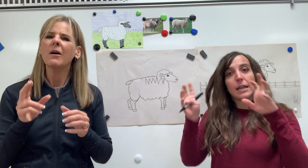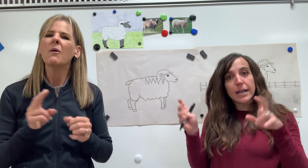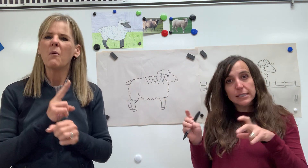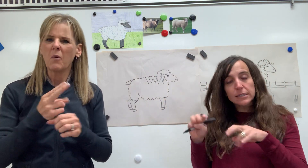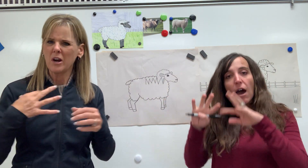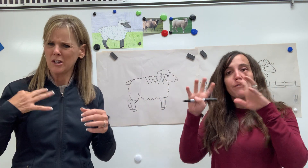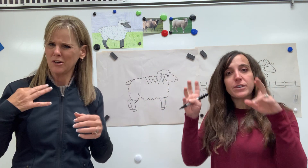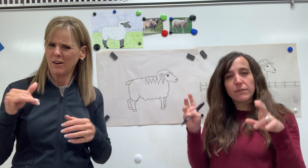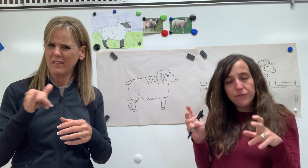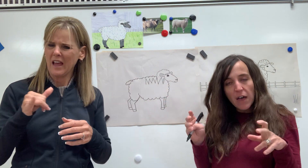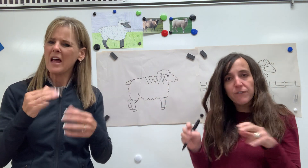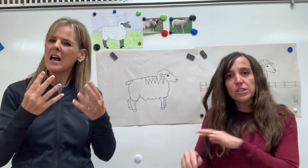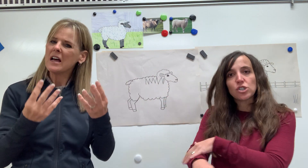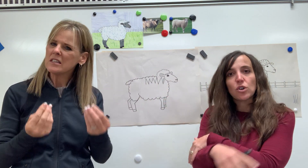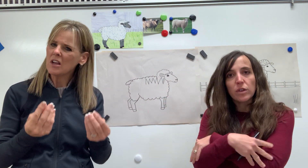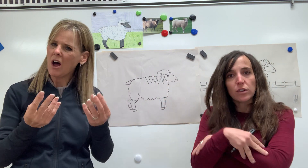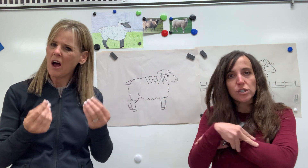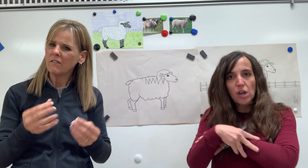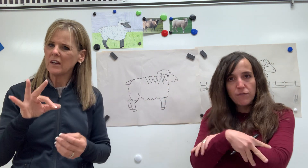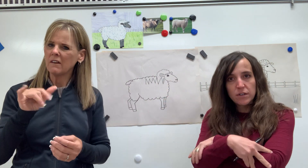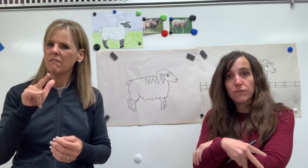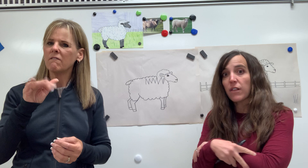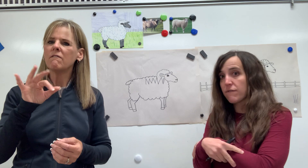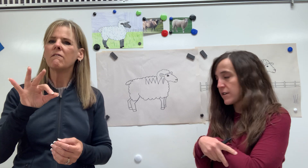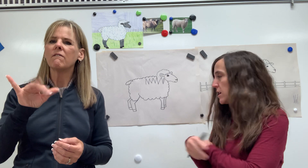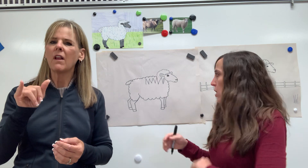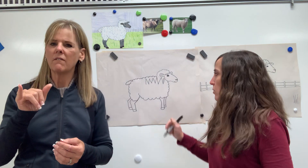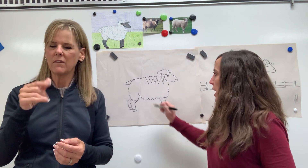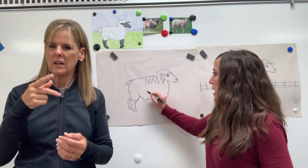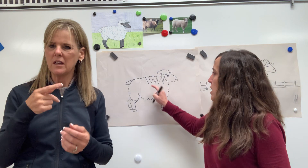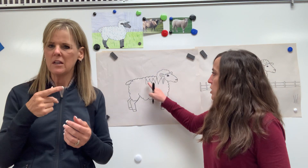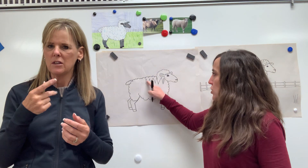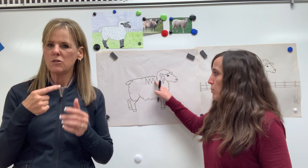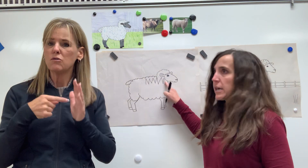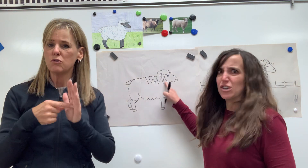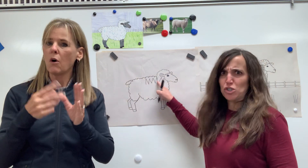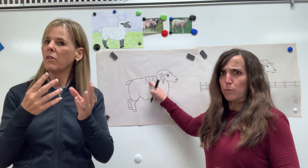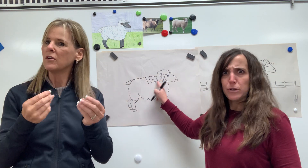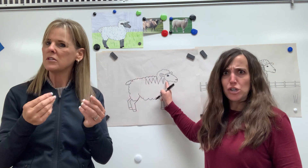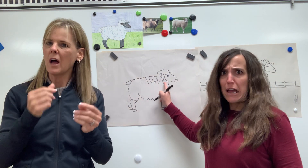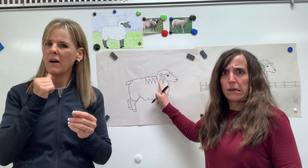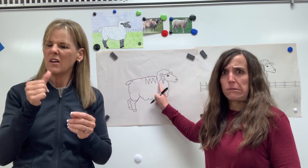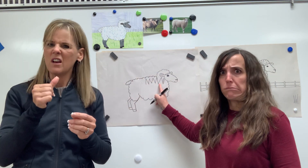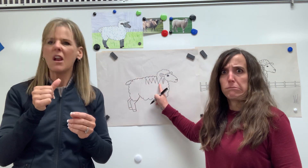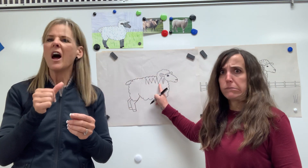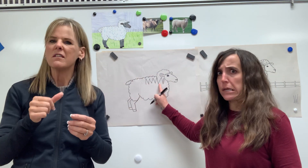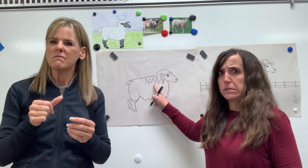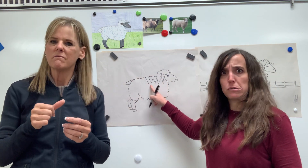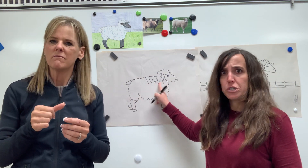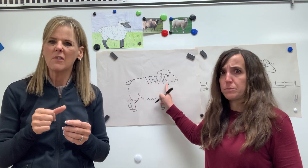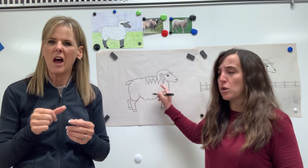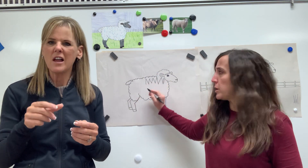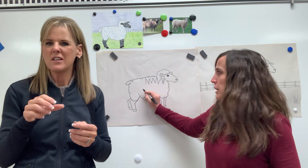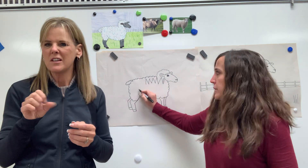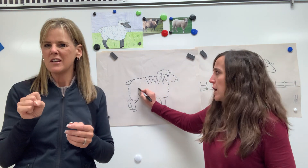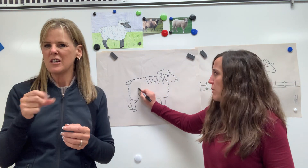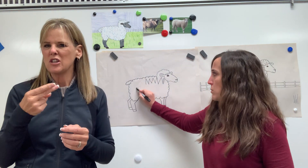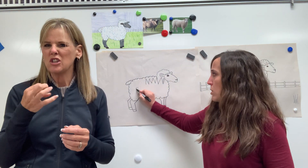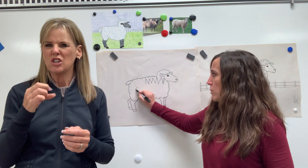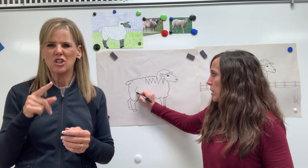nice, soft, and fluffy to show that they're soft and fluffy, okay? Don't make it sharp and jagged. That's no sheep that I would want to wear